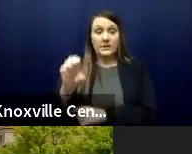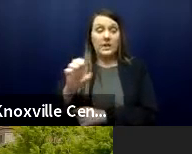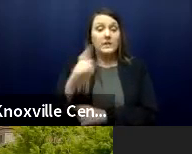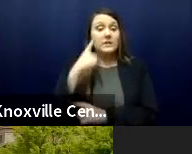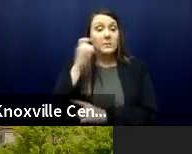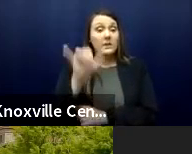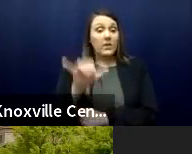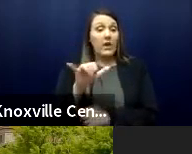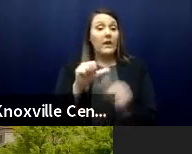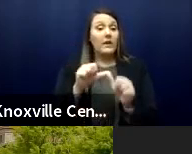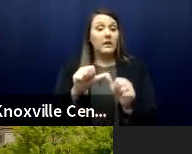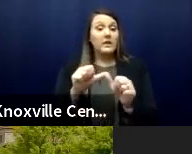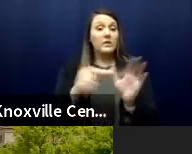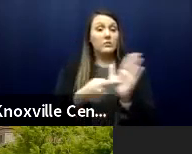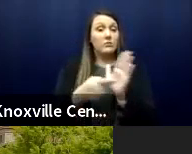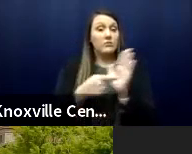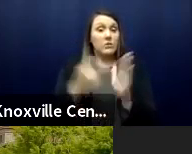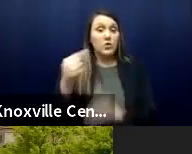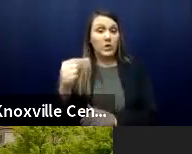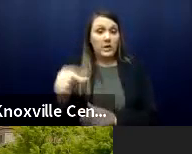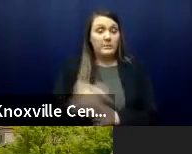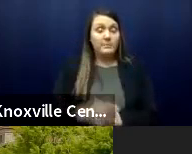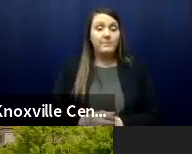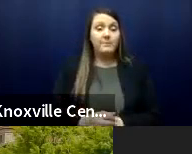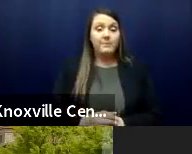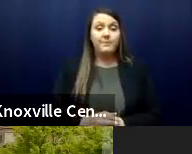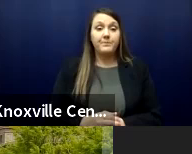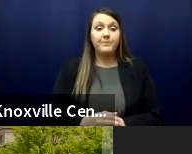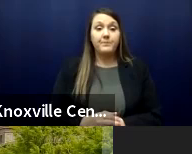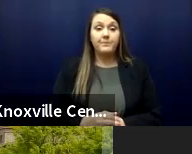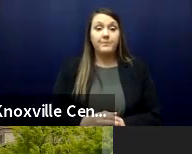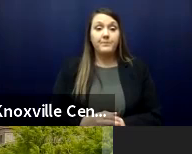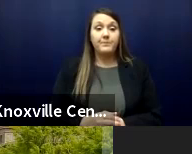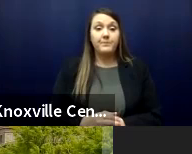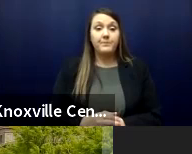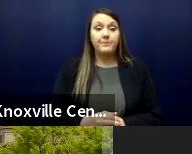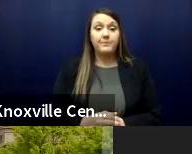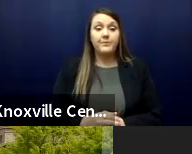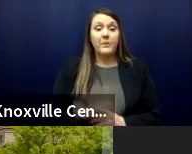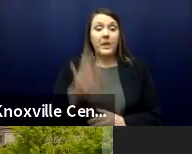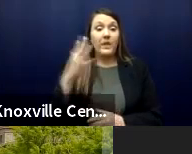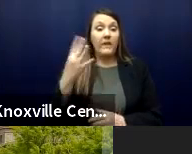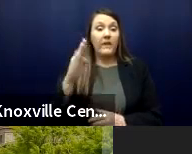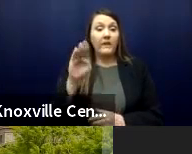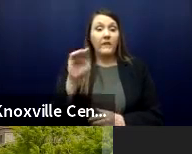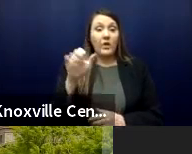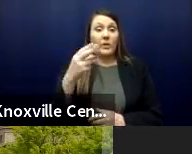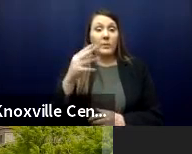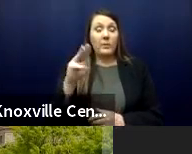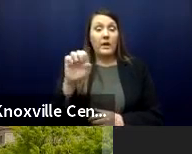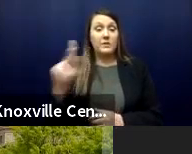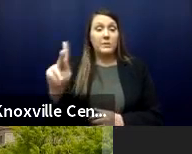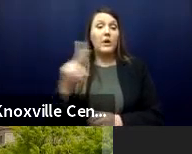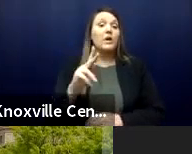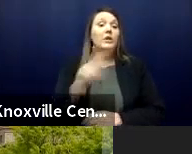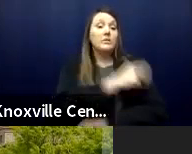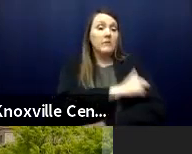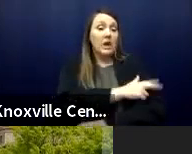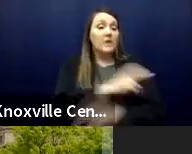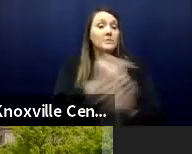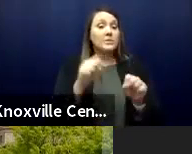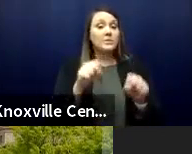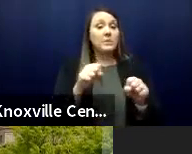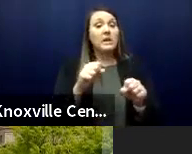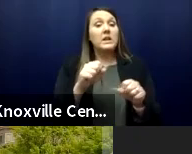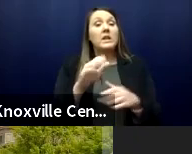benchmark continues to be represented as green. Our fourth benchmark, healthcare system capabilities remain within current